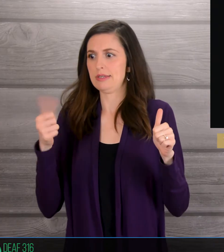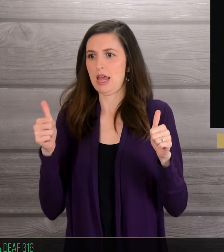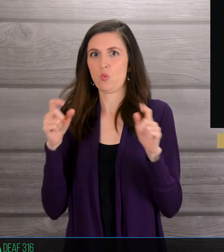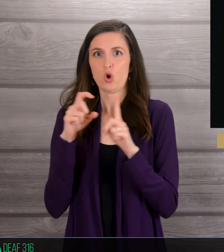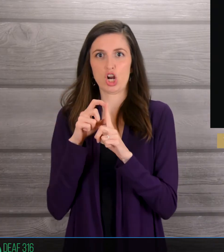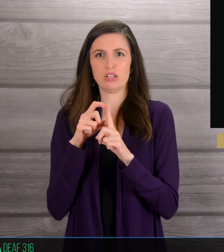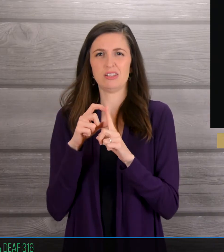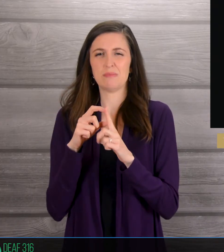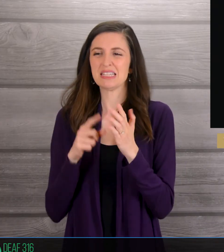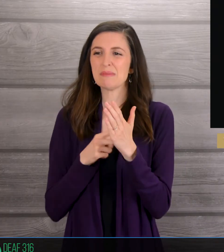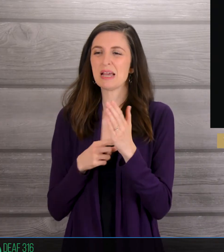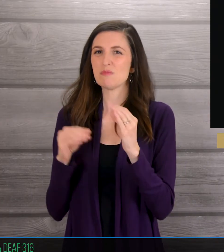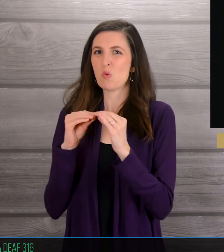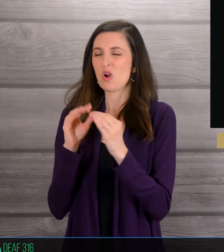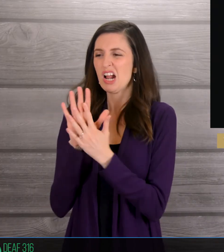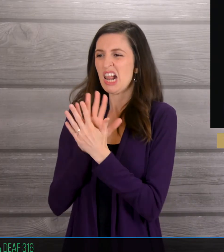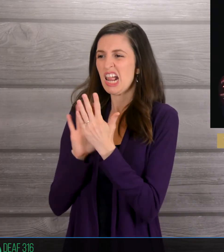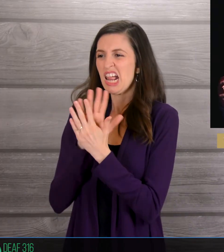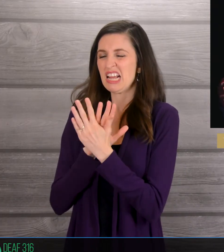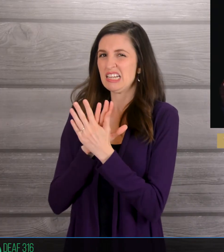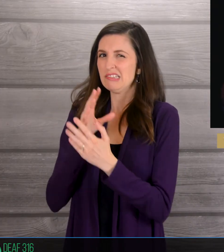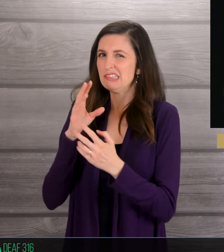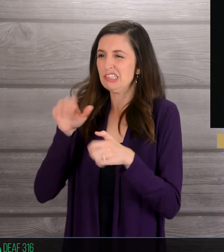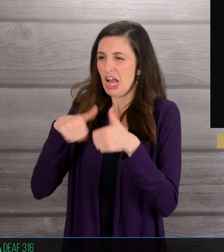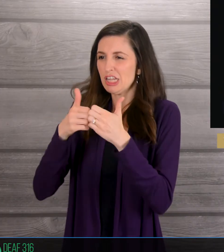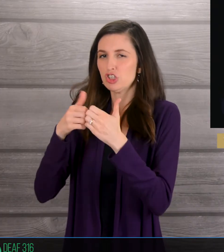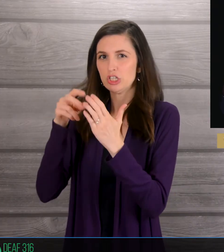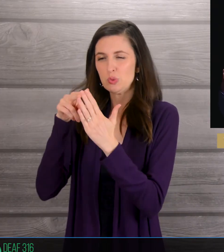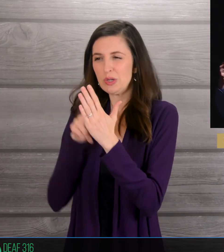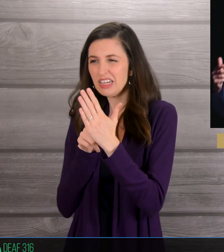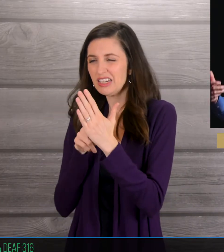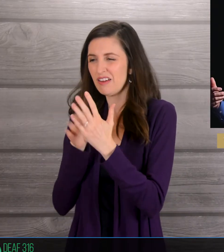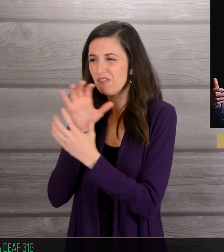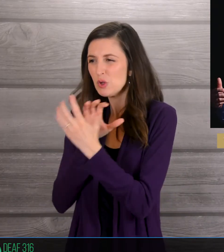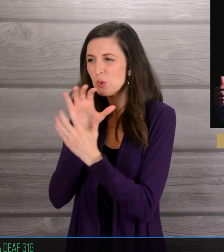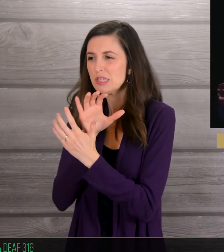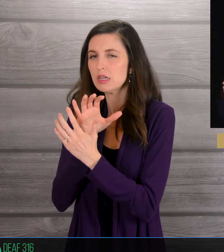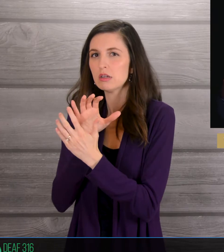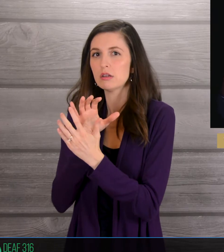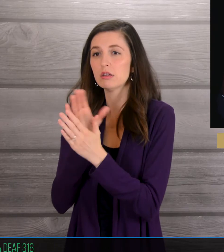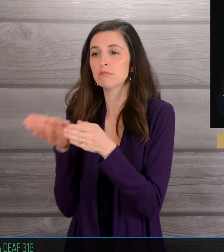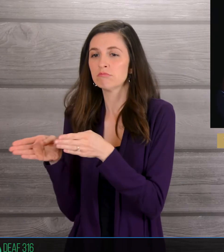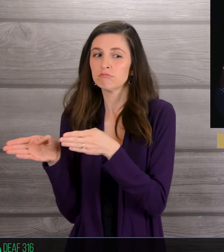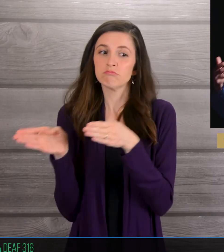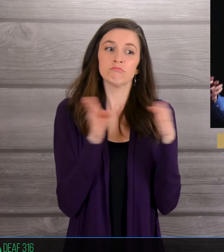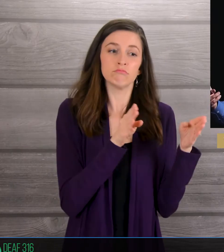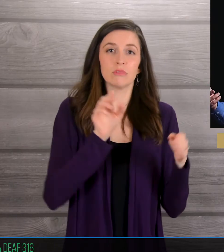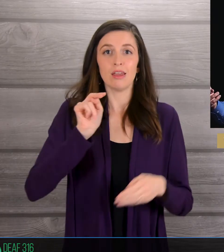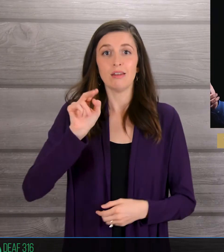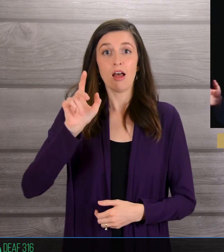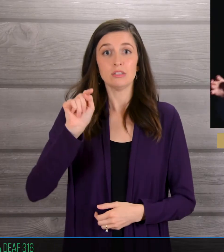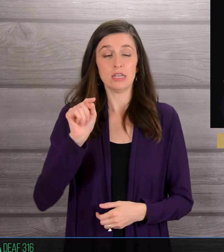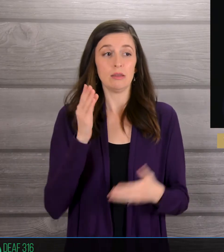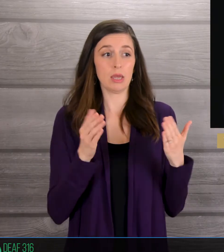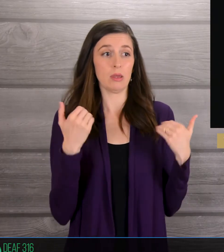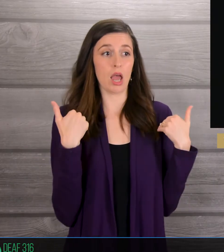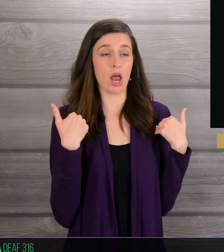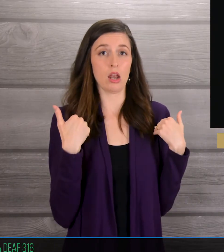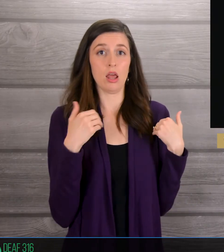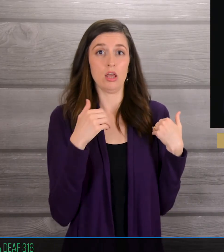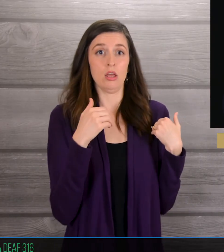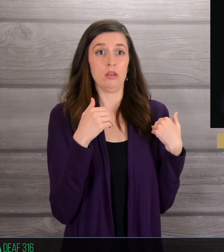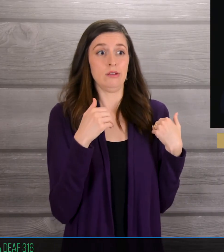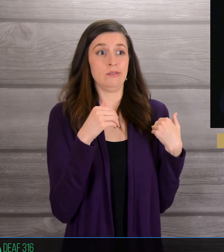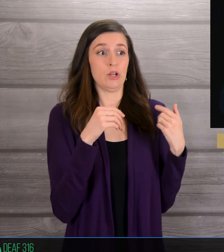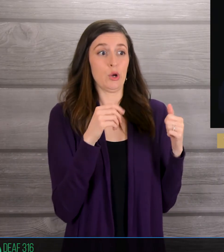being a little bit harder to read, whereas the New Living Translation, you may have 10 words in Greek, may end up having 15 words in English, and